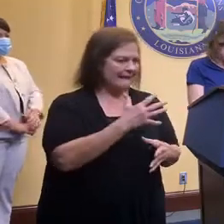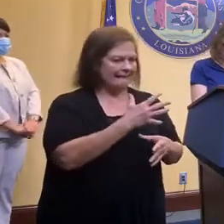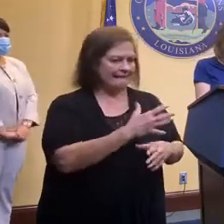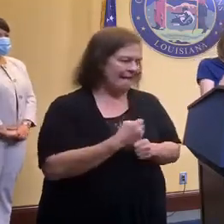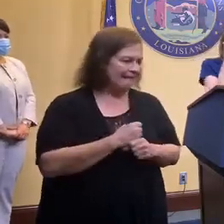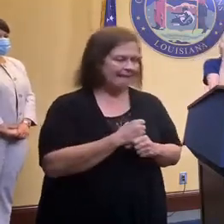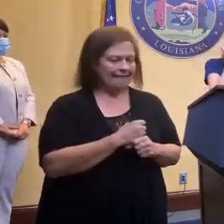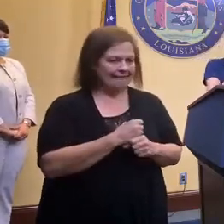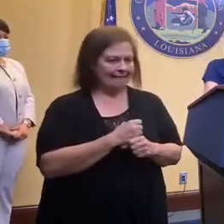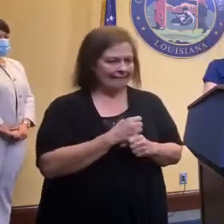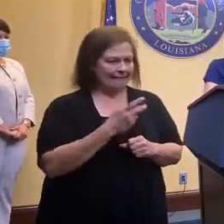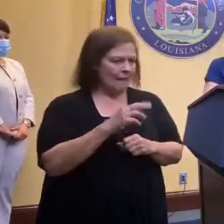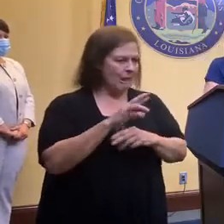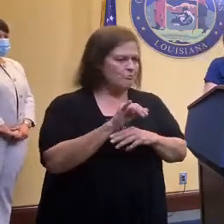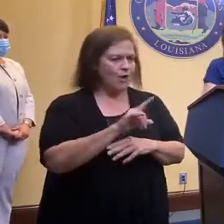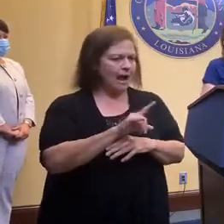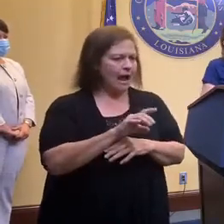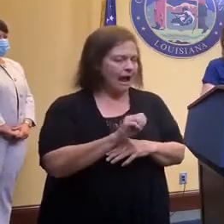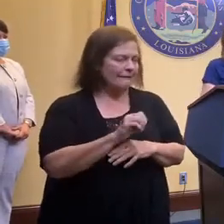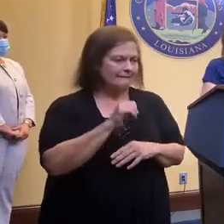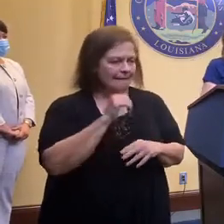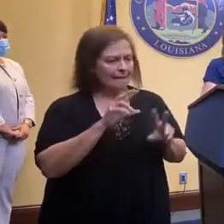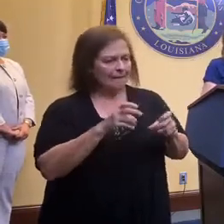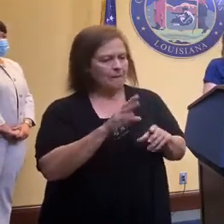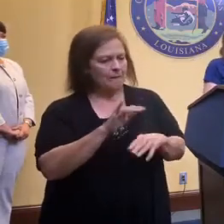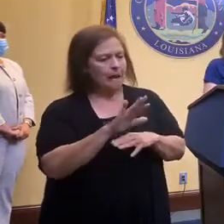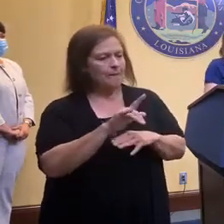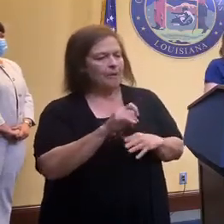calf. Not to throw a biblical reference in there.